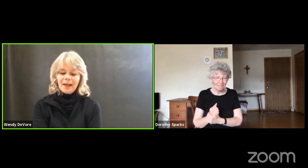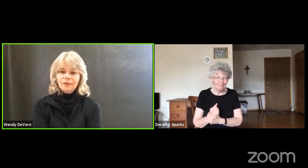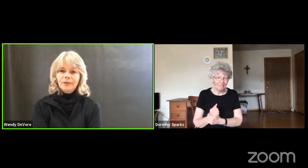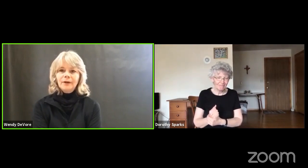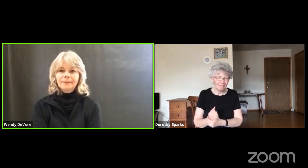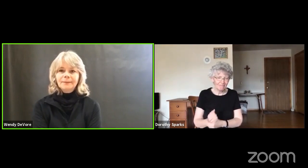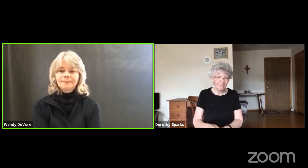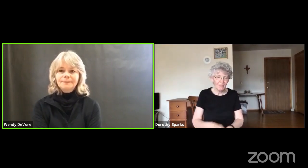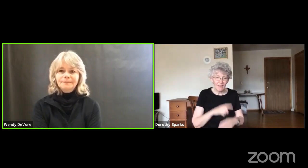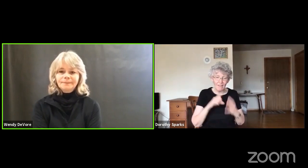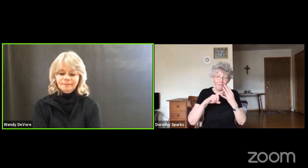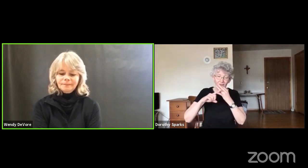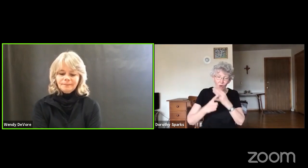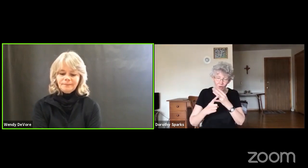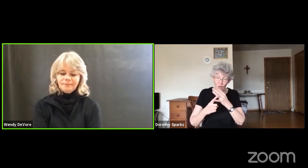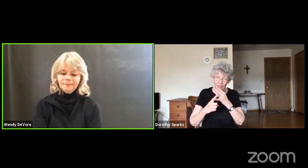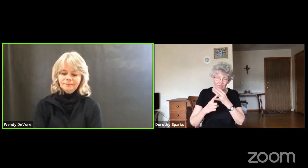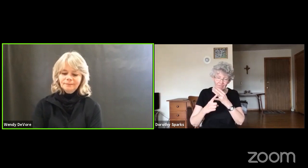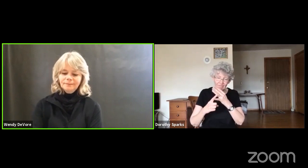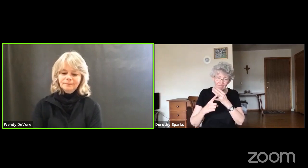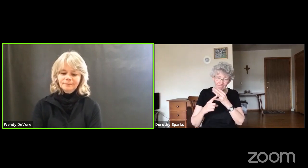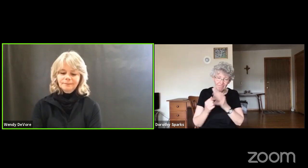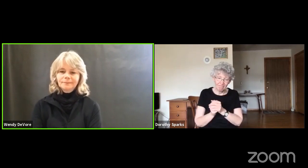God's plan for him.